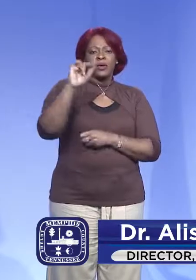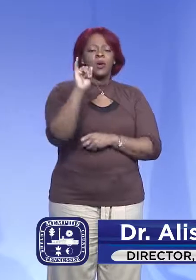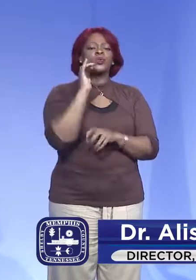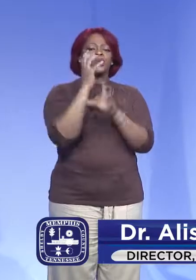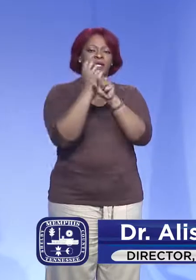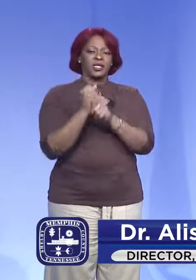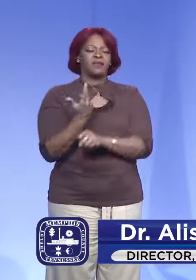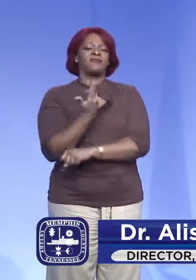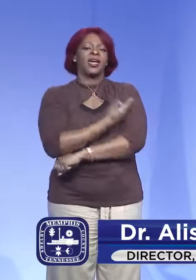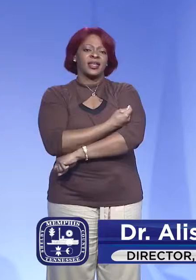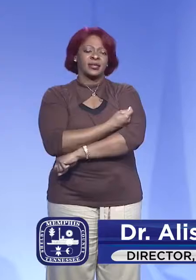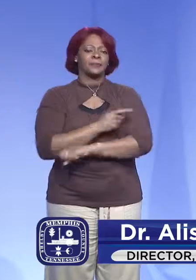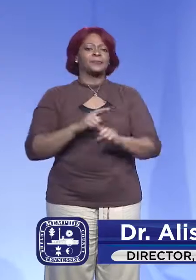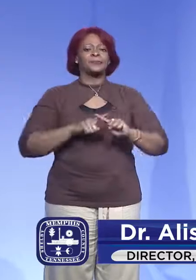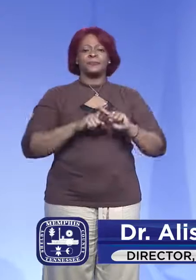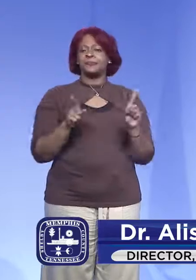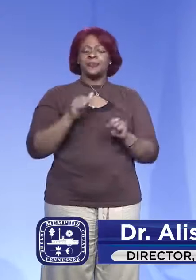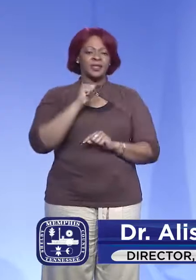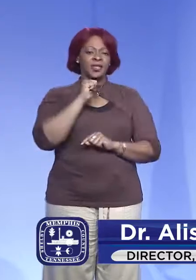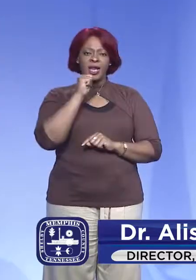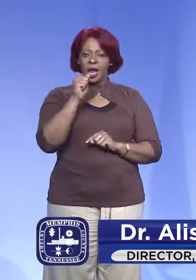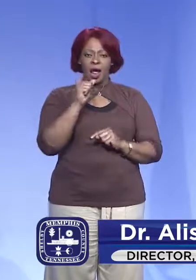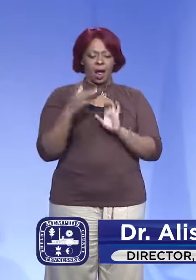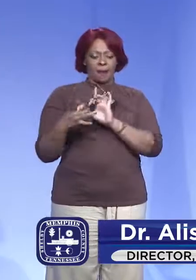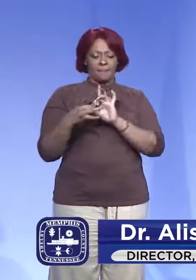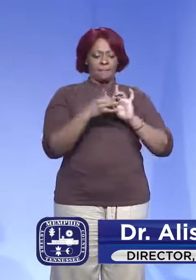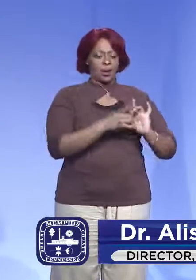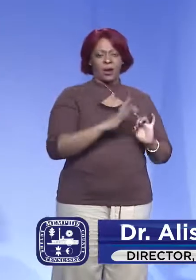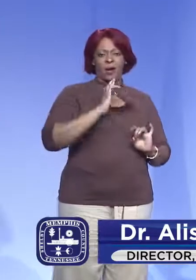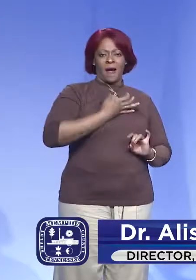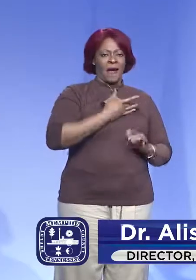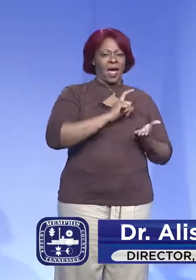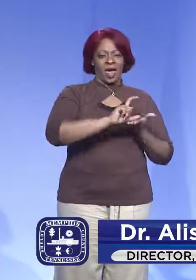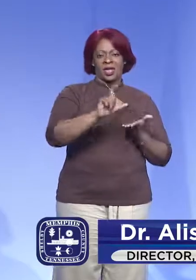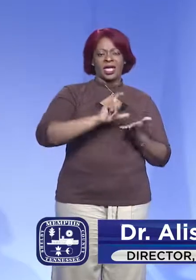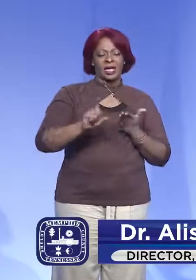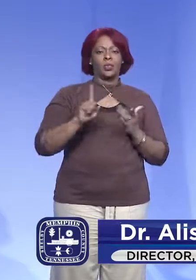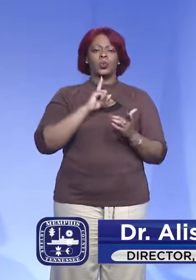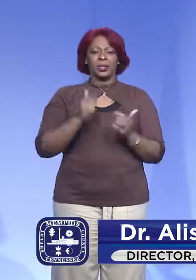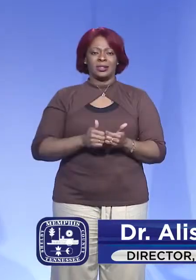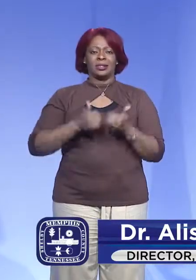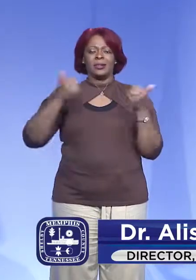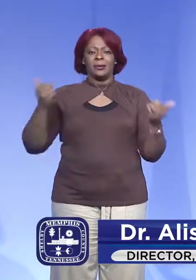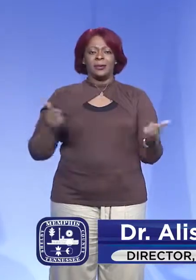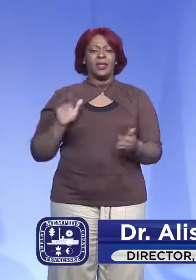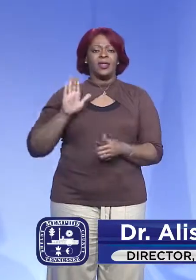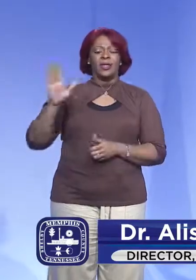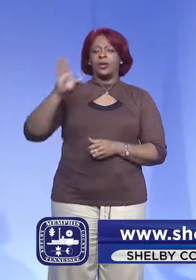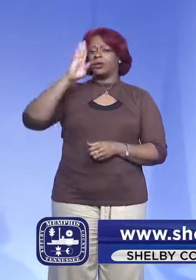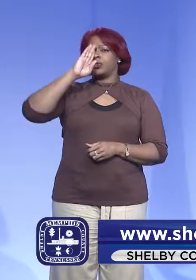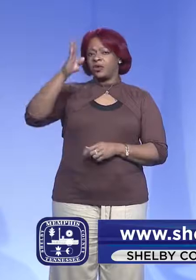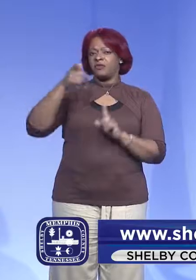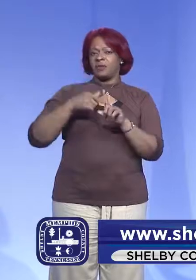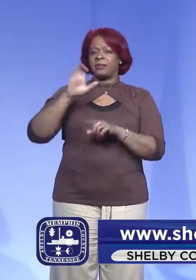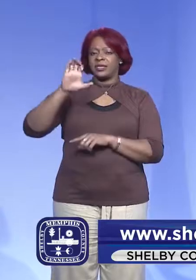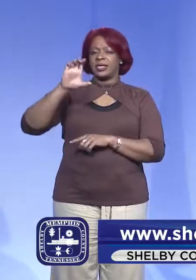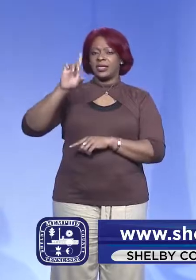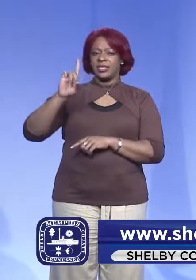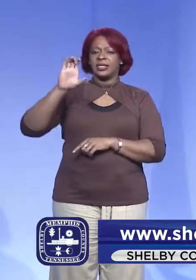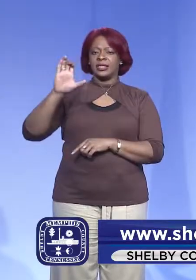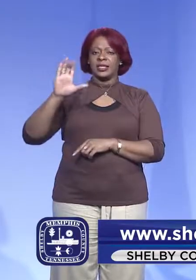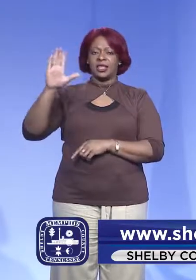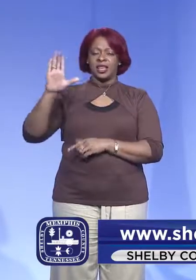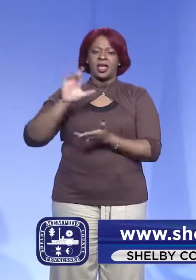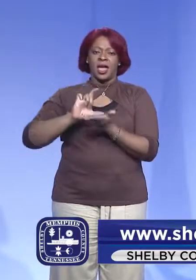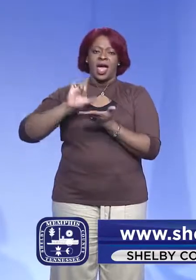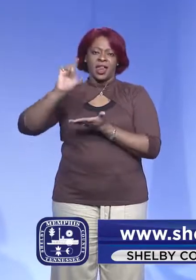receive vaccine, but not part of our overall allocation. They will receive directly from the CDC, which would then